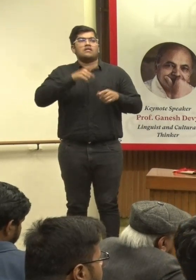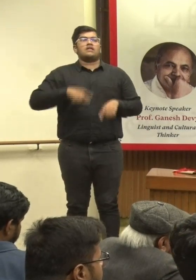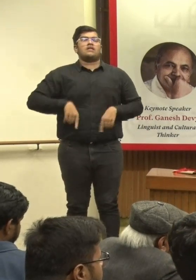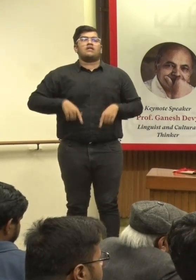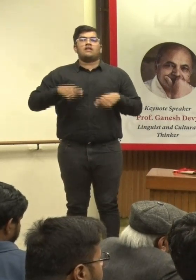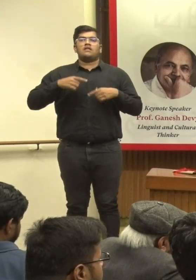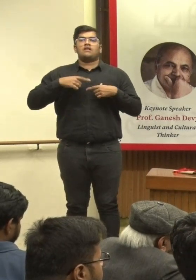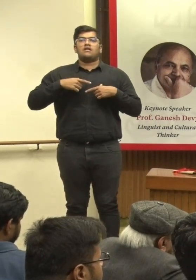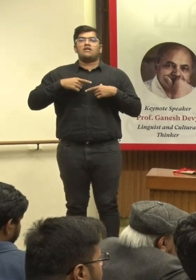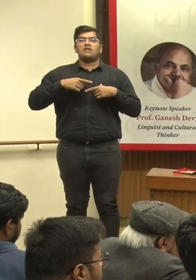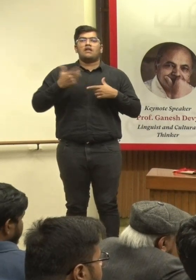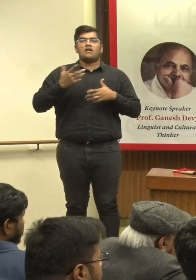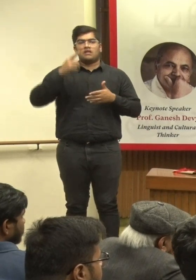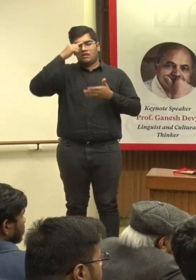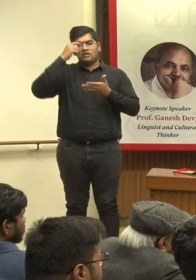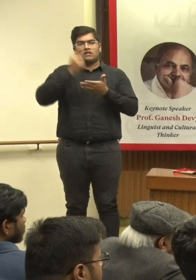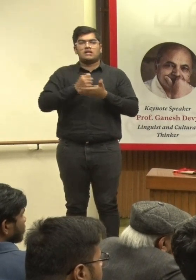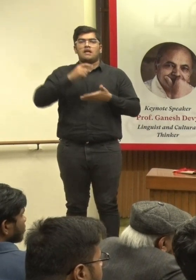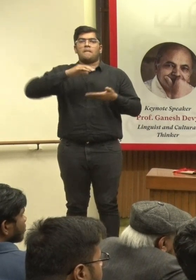marriages. Girls and boys were